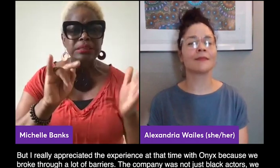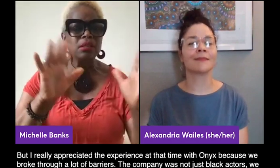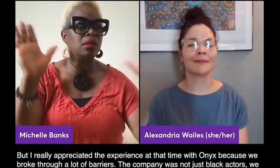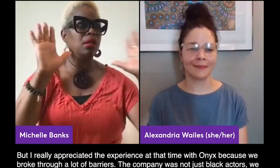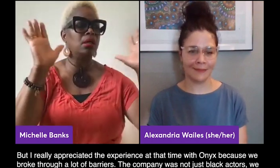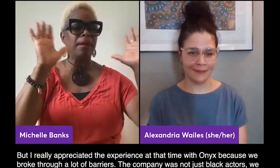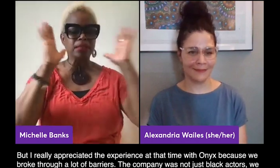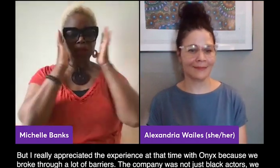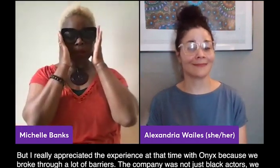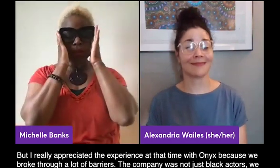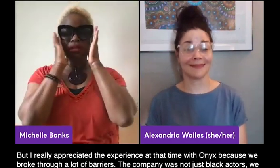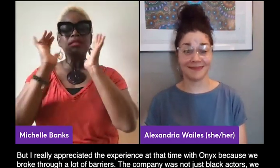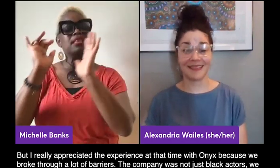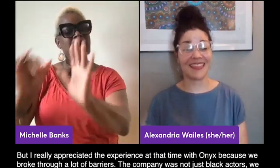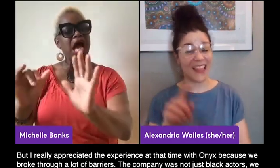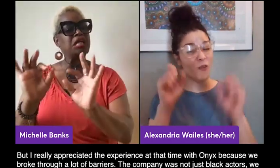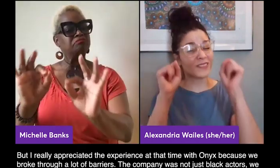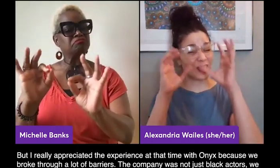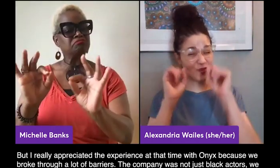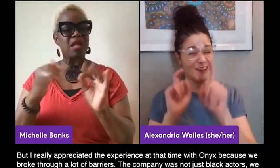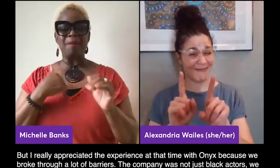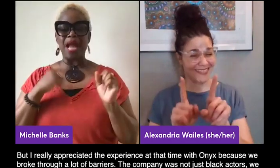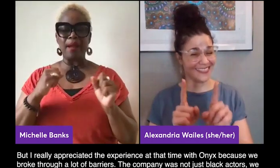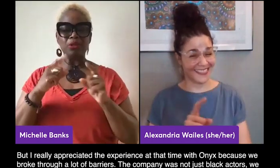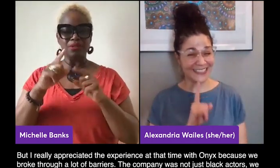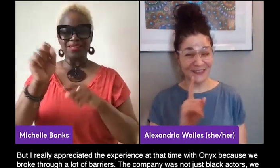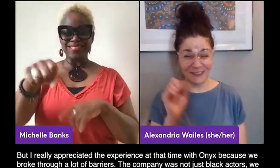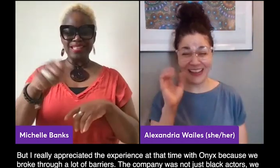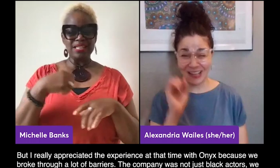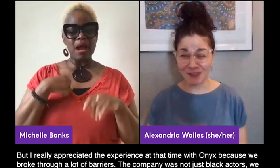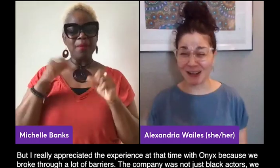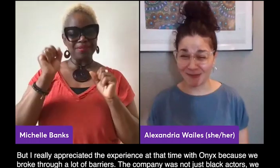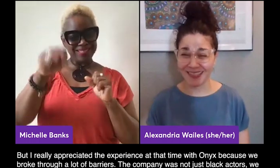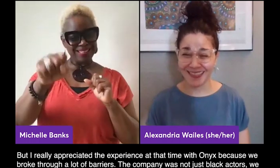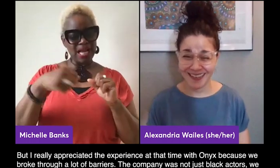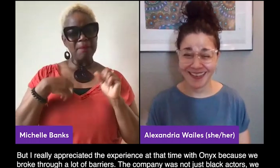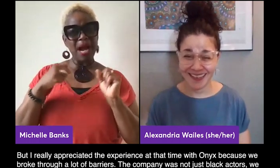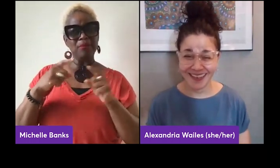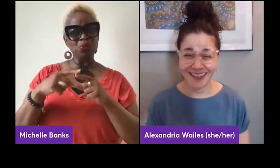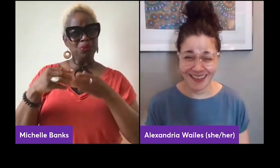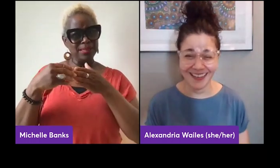of hearing. That's pretty amazing.